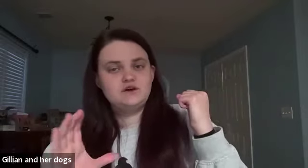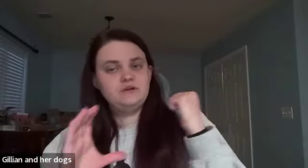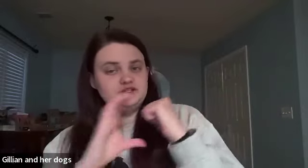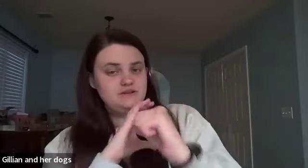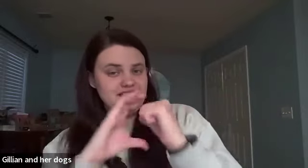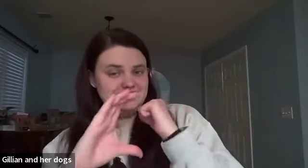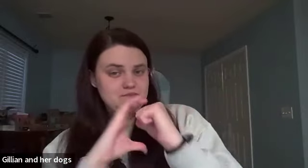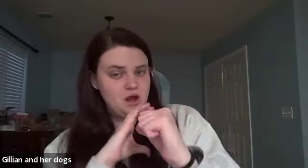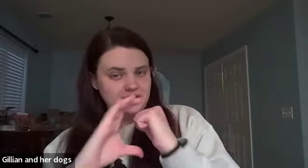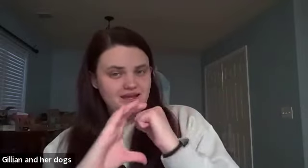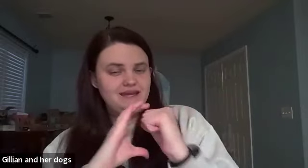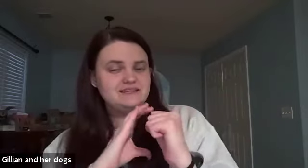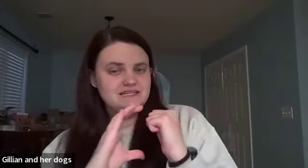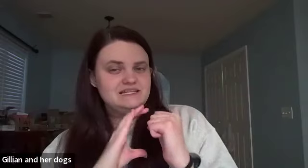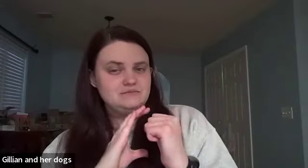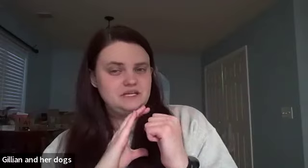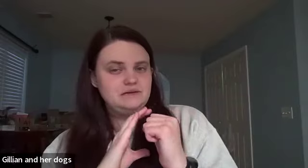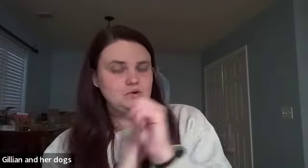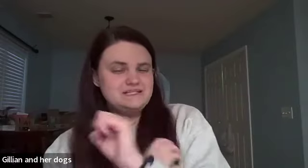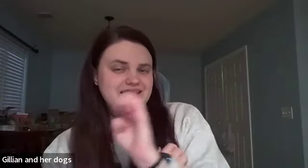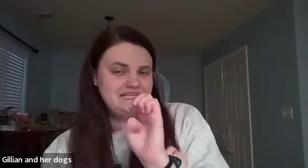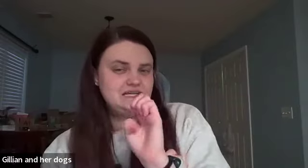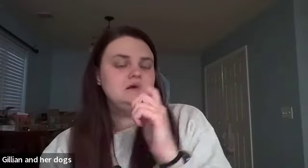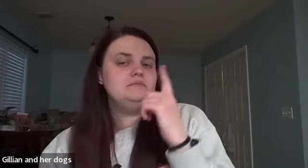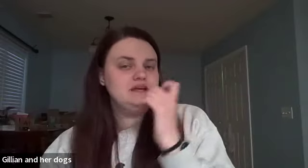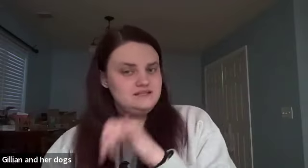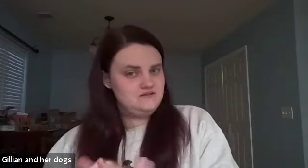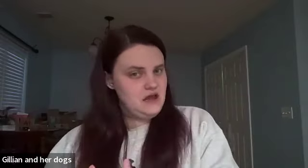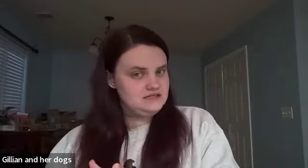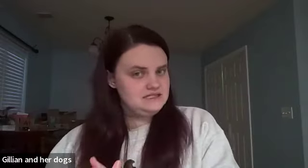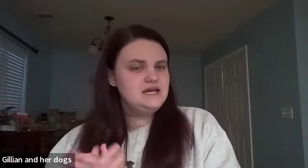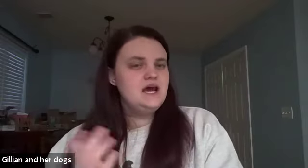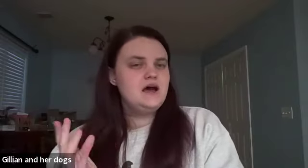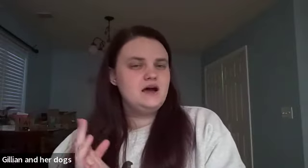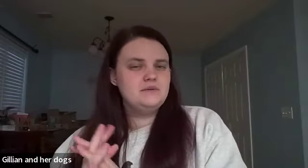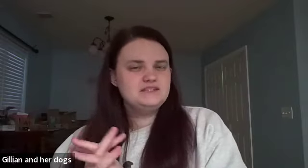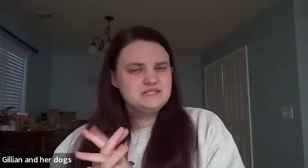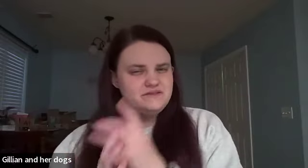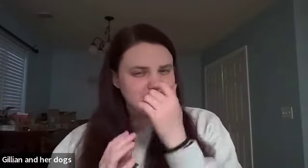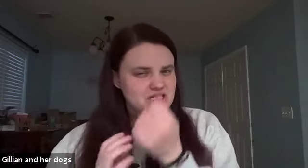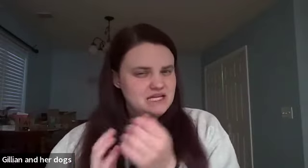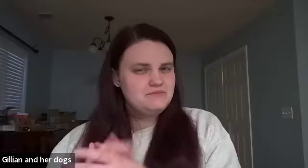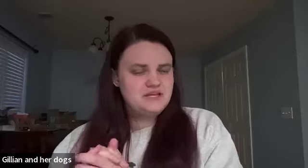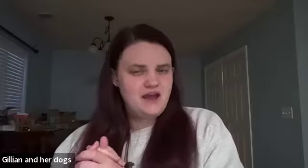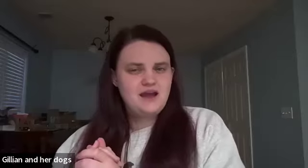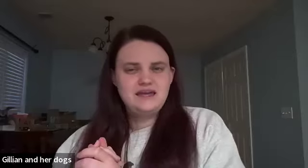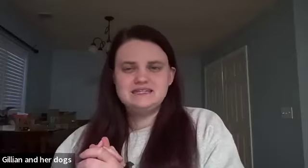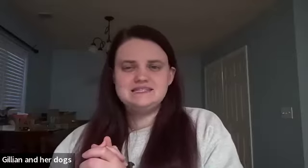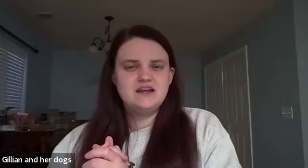so when you're doing that simcomming, it does tend to be more C because of that. It's always kind of interesting, but yeah, it's